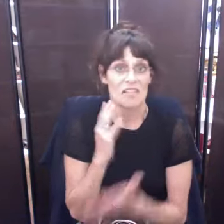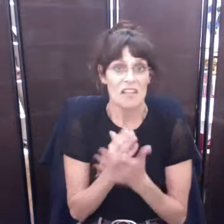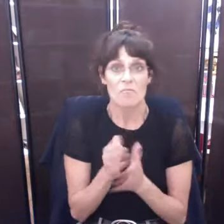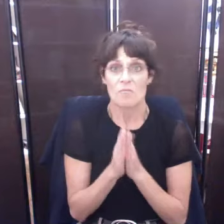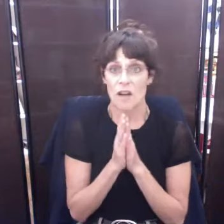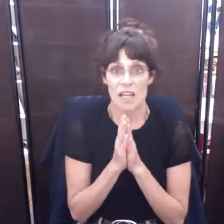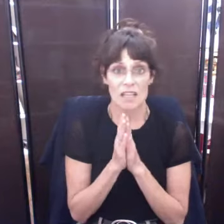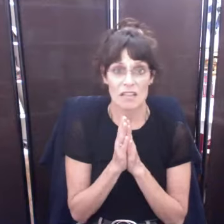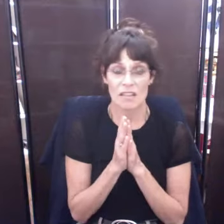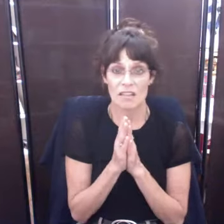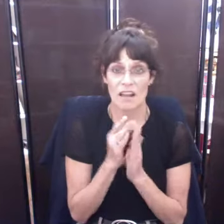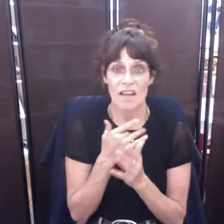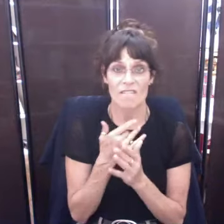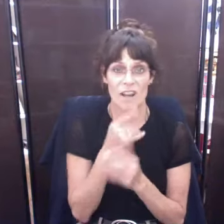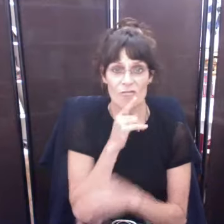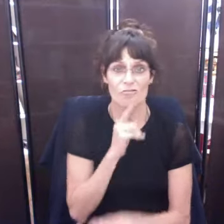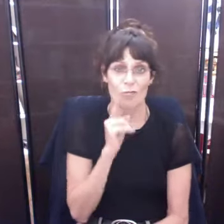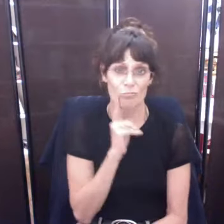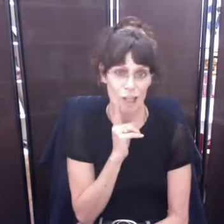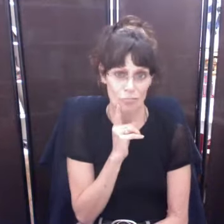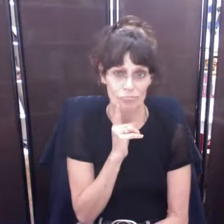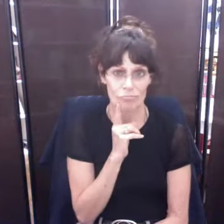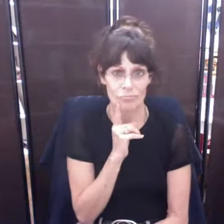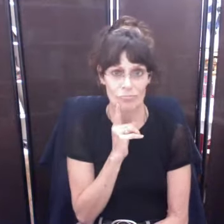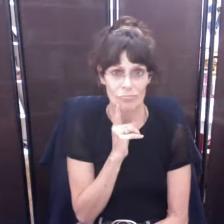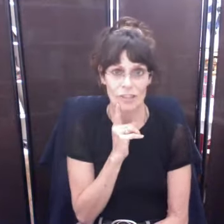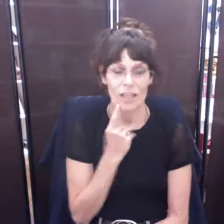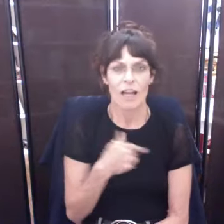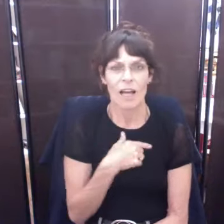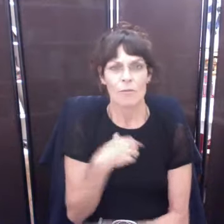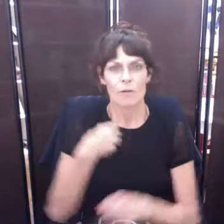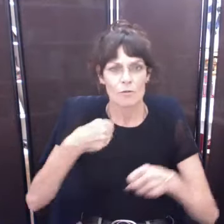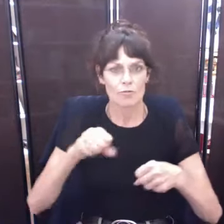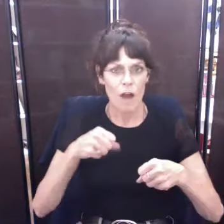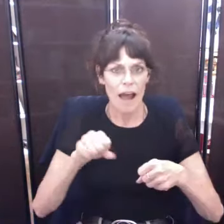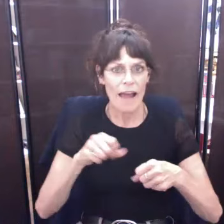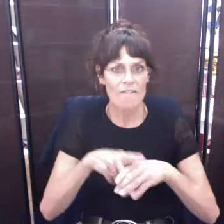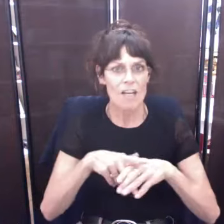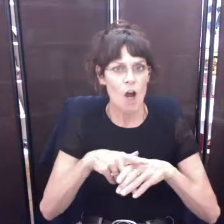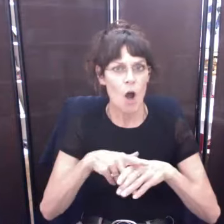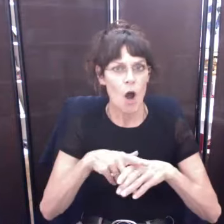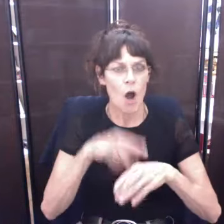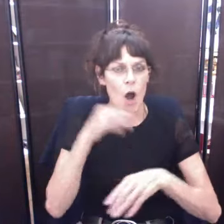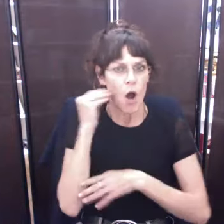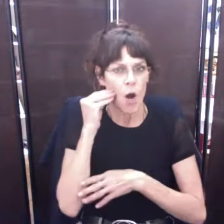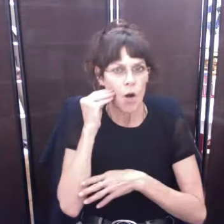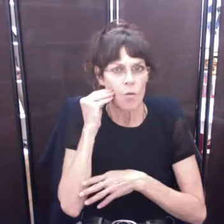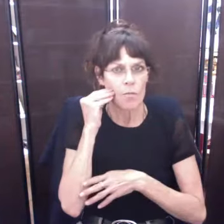and I felt real lonely. And we were driving home from the funeral and everything to get to the funeral back from Florida